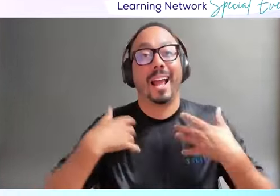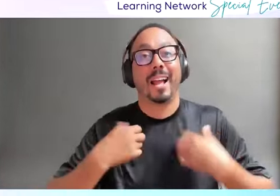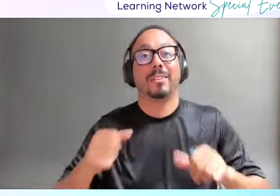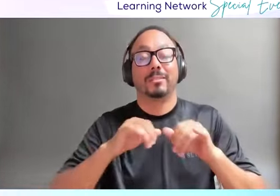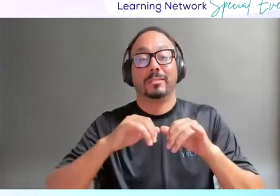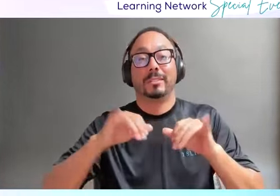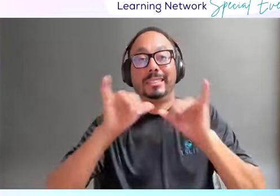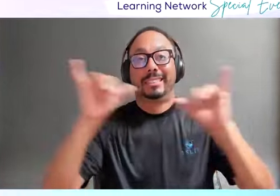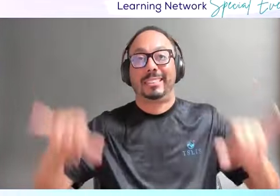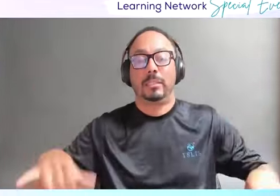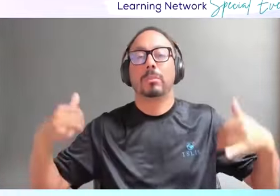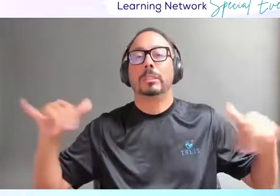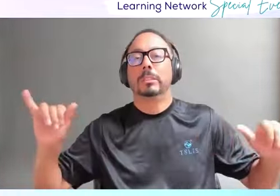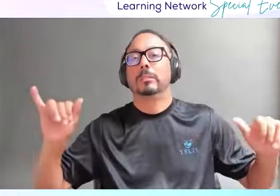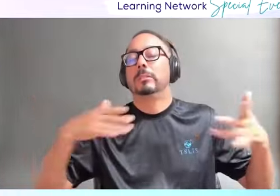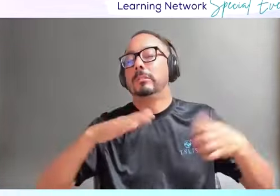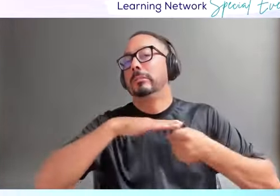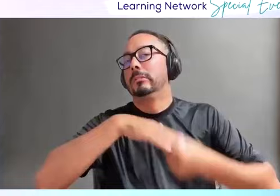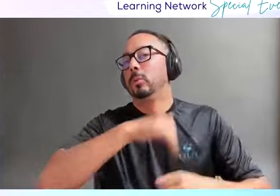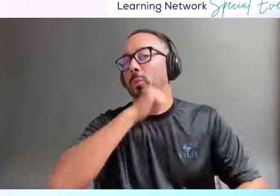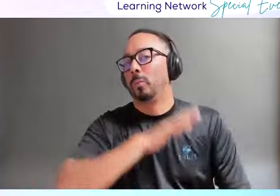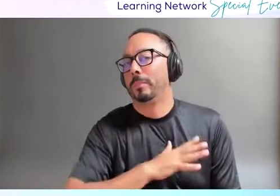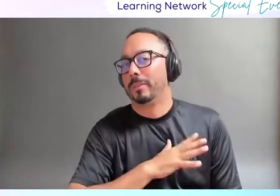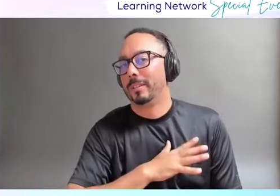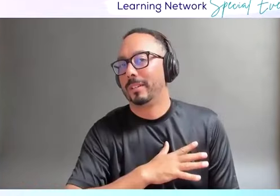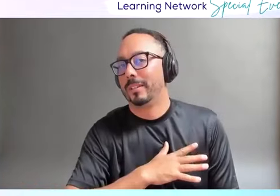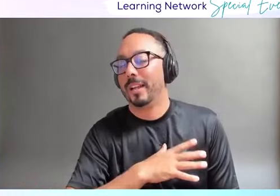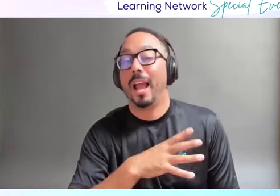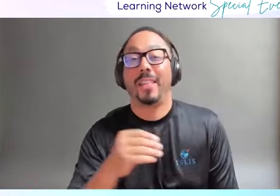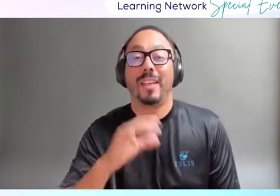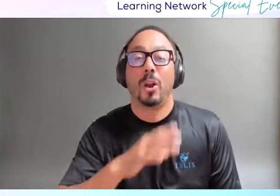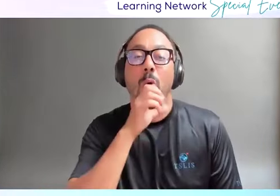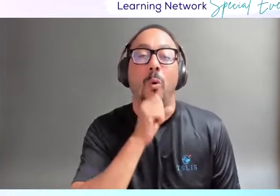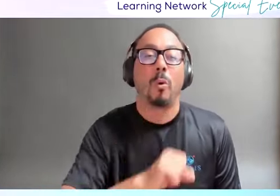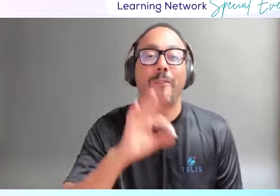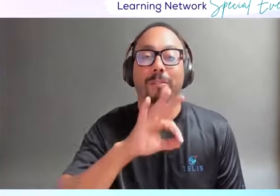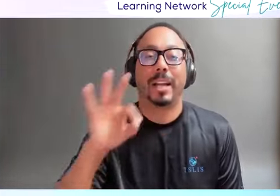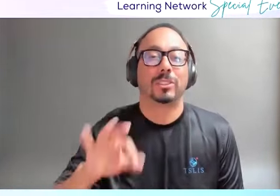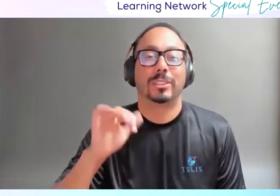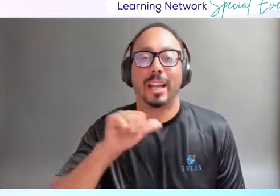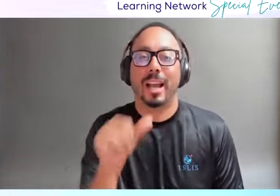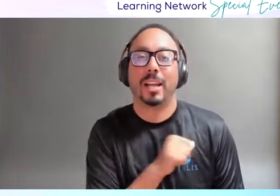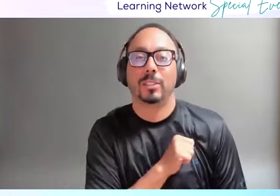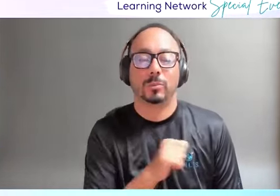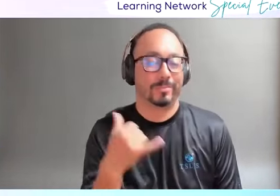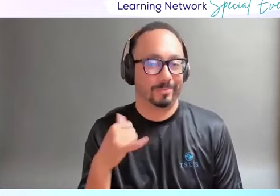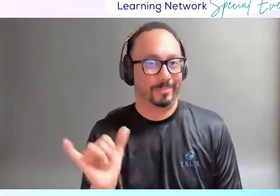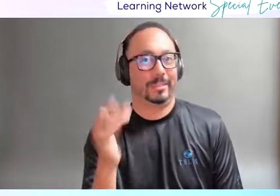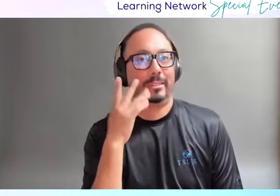this day that may be bringing some of those old-fashioned attitudes to the fore and offering prescriptions when other things might